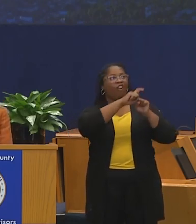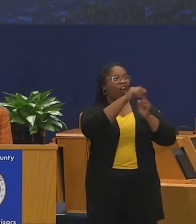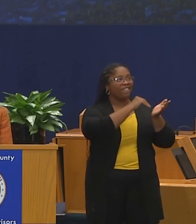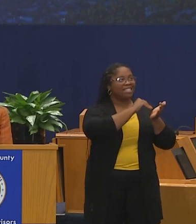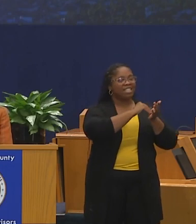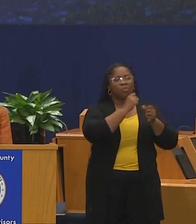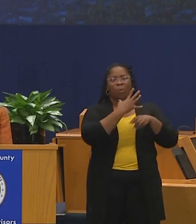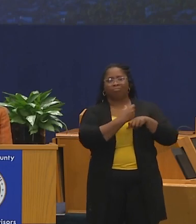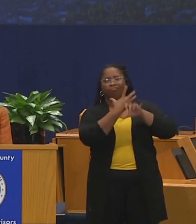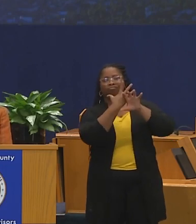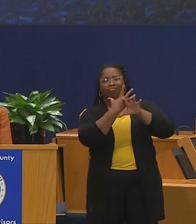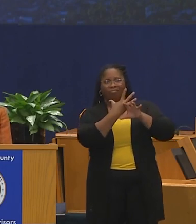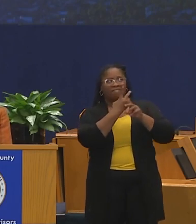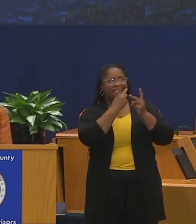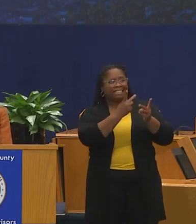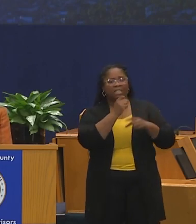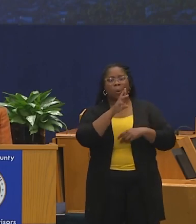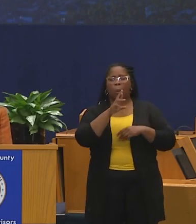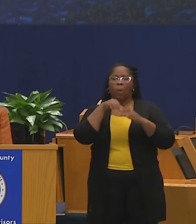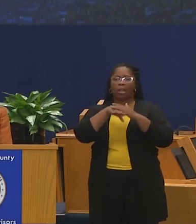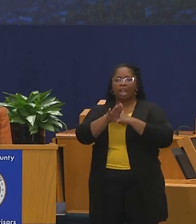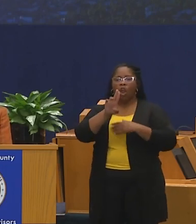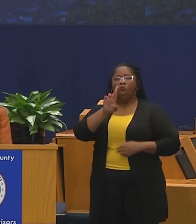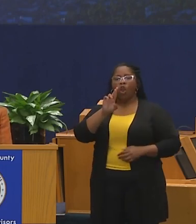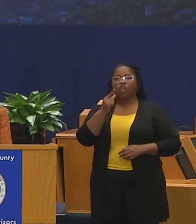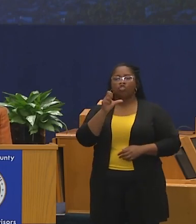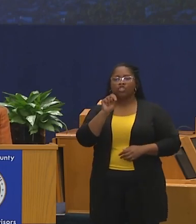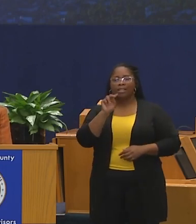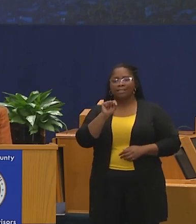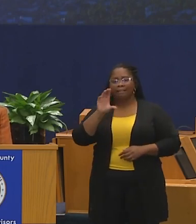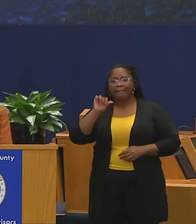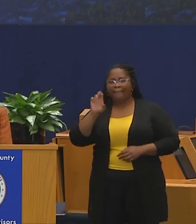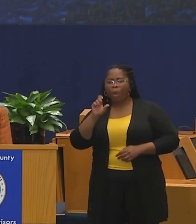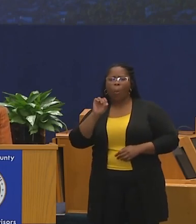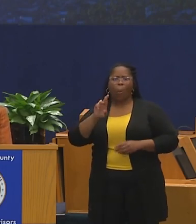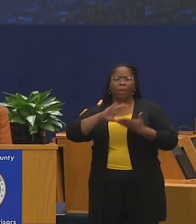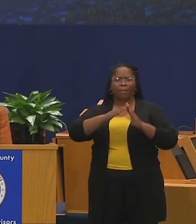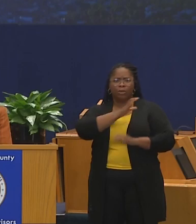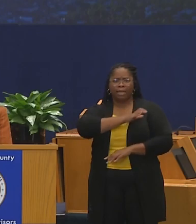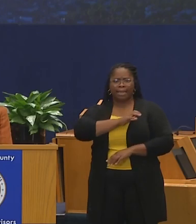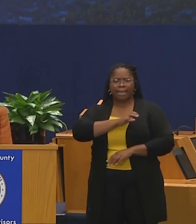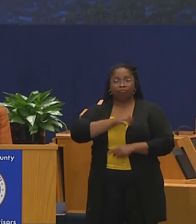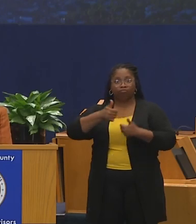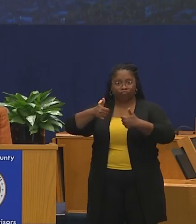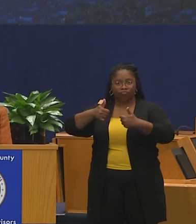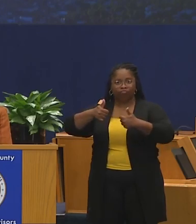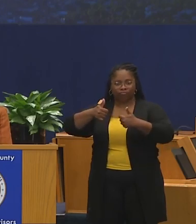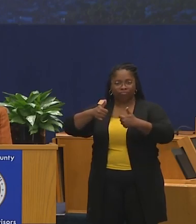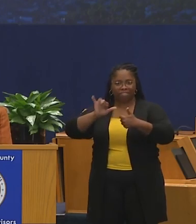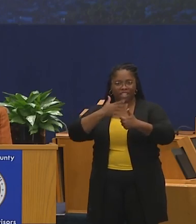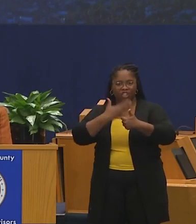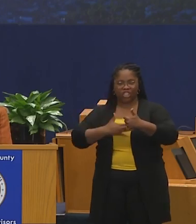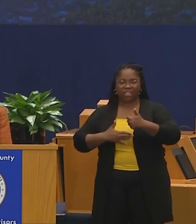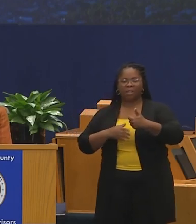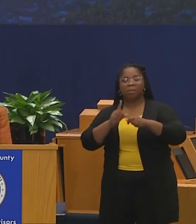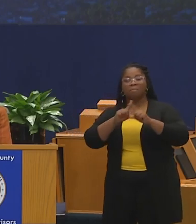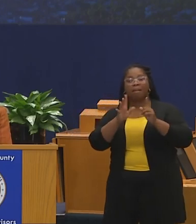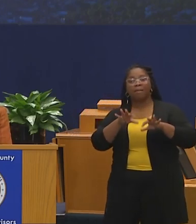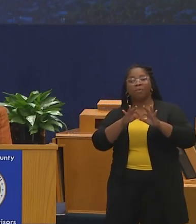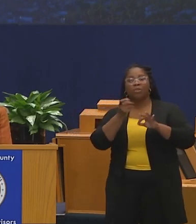telehealth visit or walking into an urgent care or a community clinic. And those are good things. But what we want to make sure